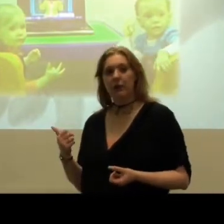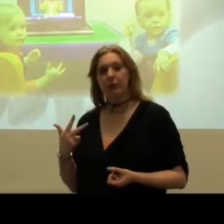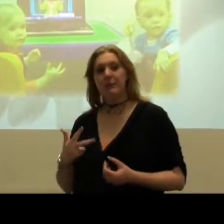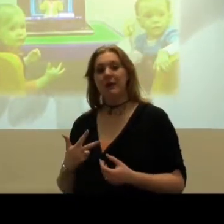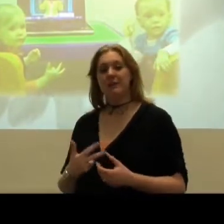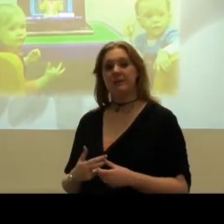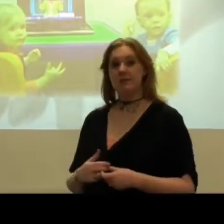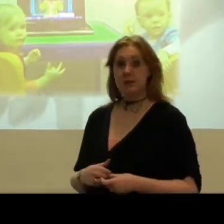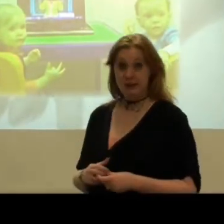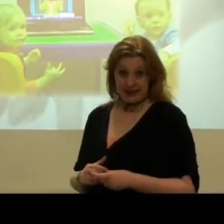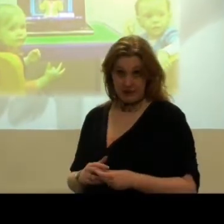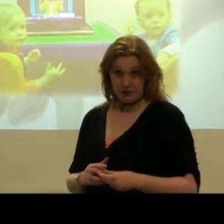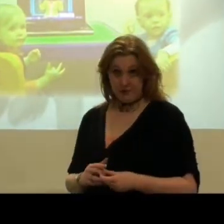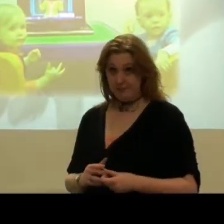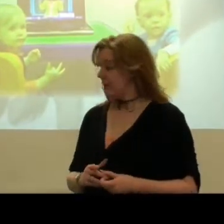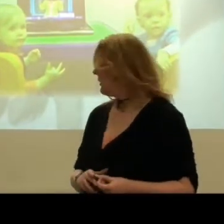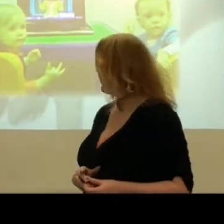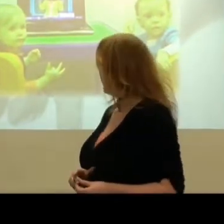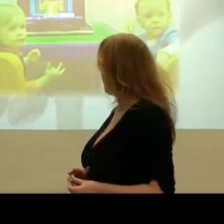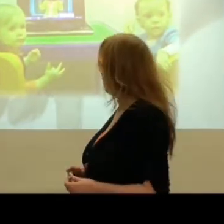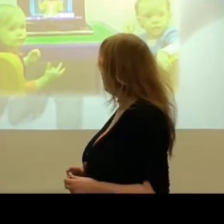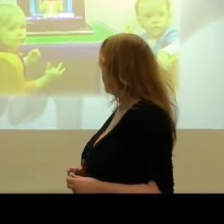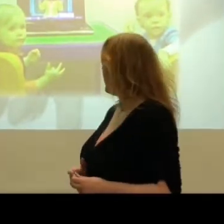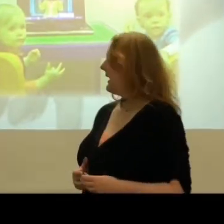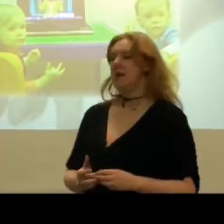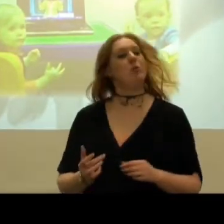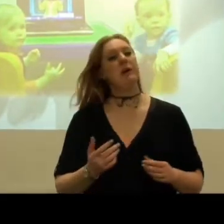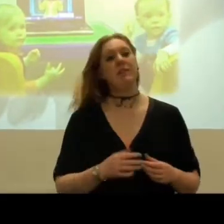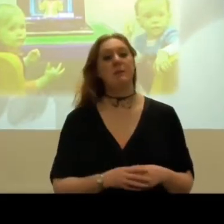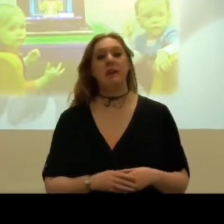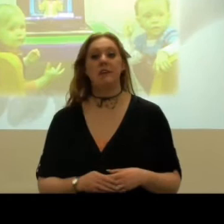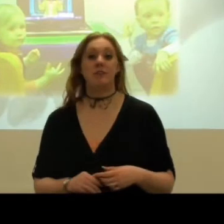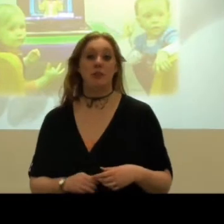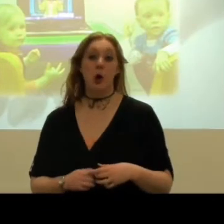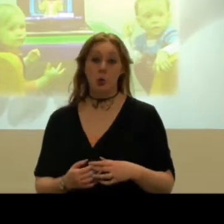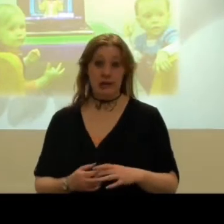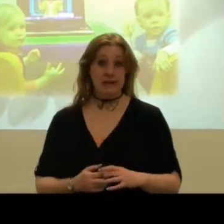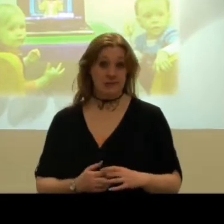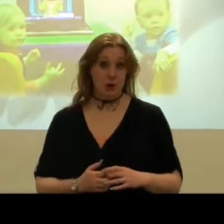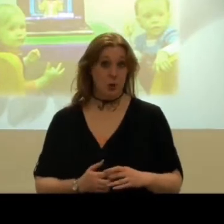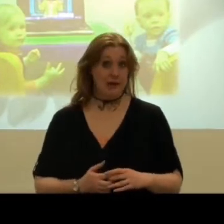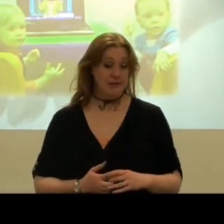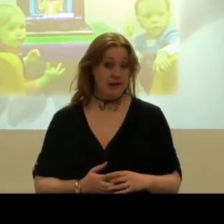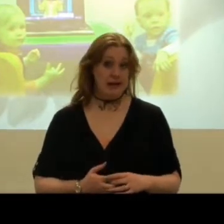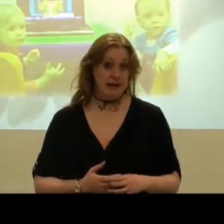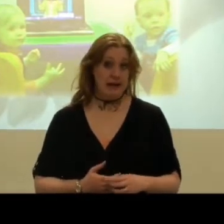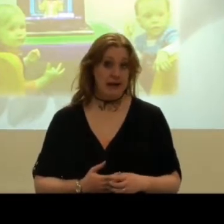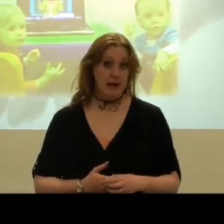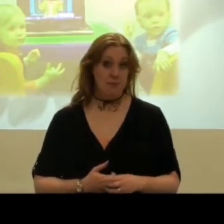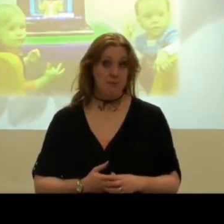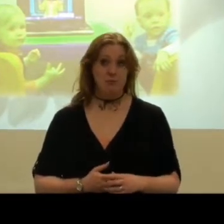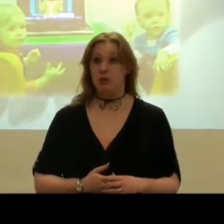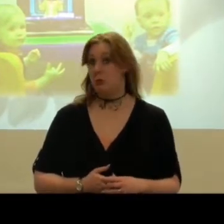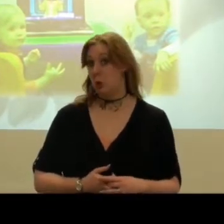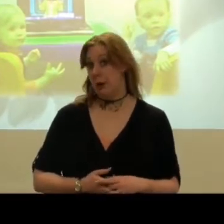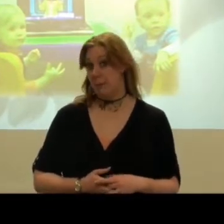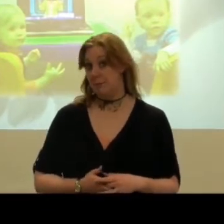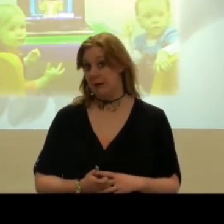3 months later. And one of them is only Zoe signing. She had woke up and